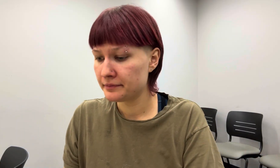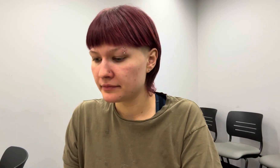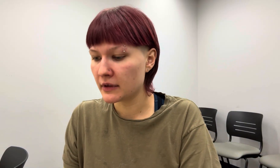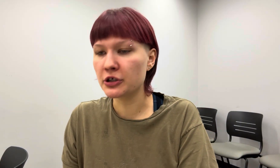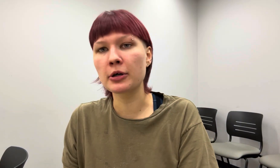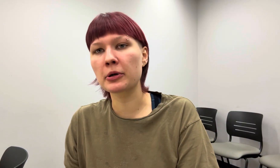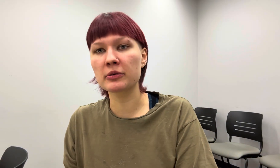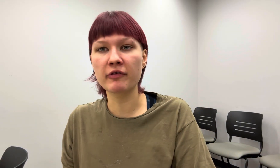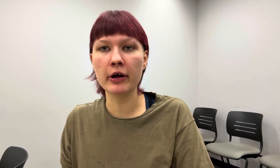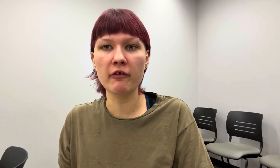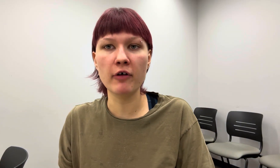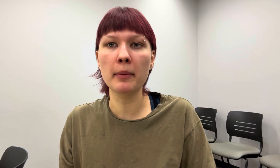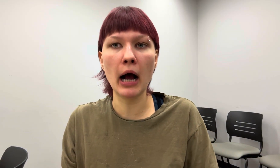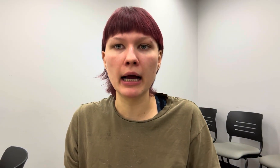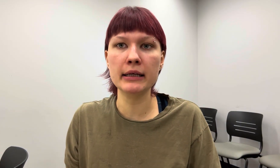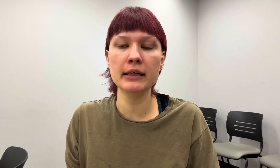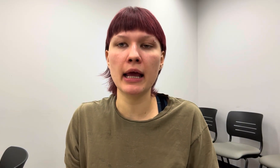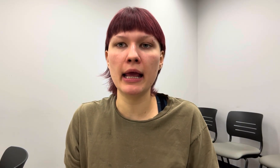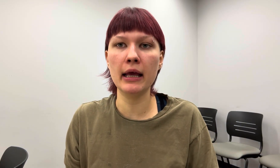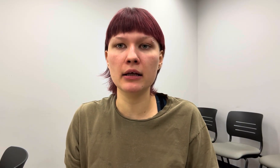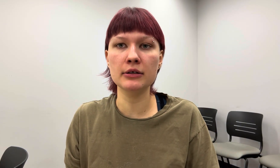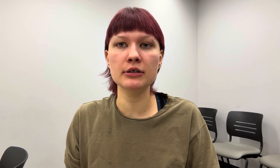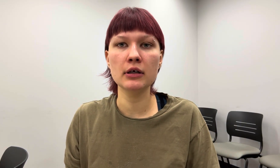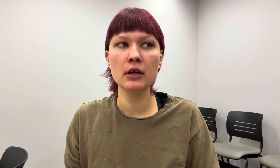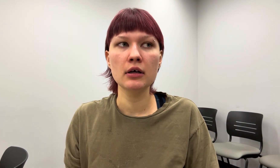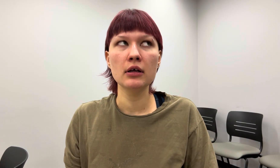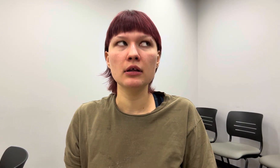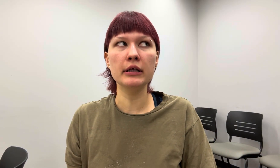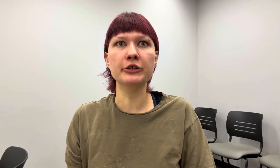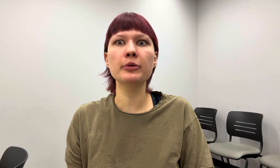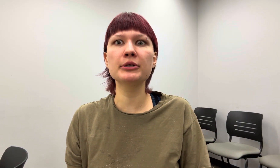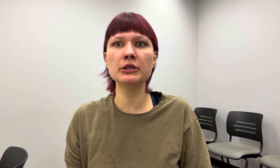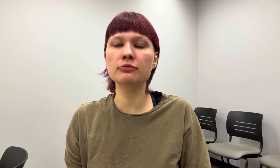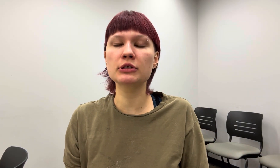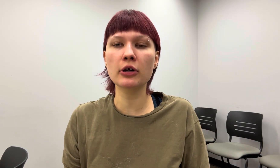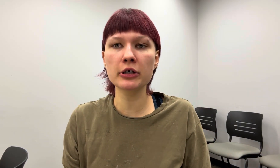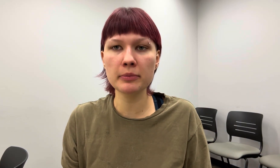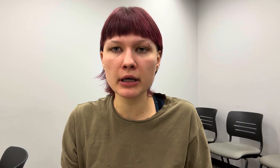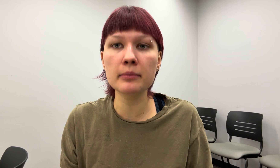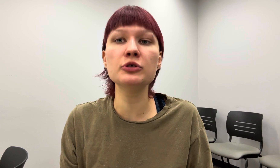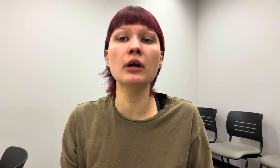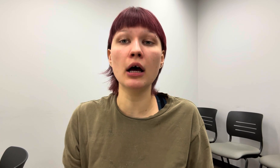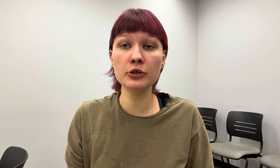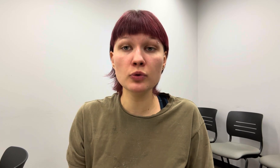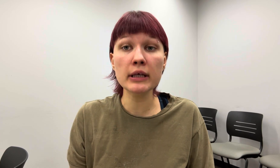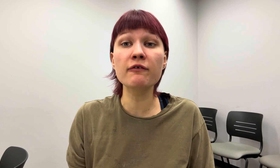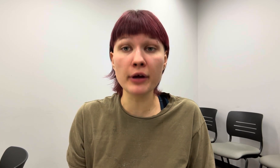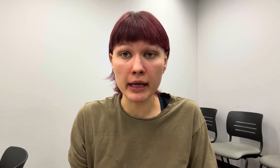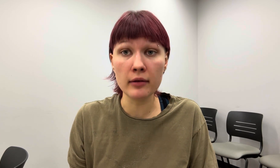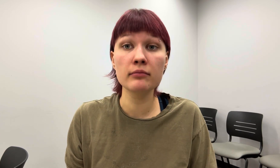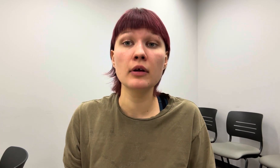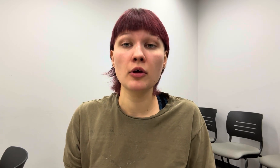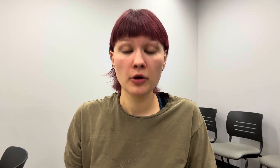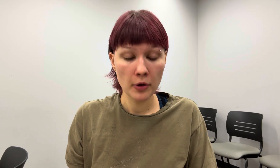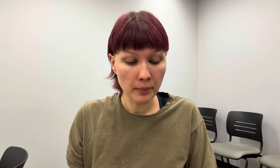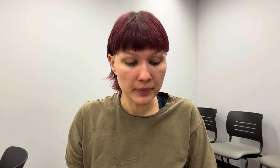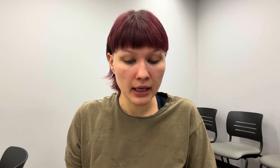The interpreter was very far behind, and the interpretation was starting to become unduly free because